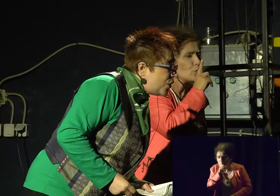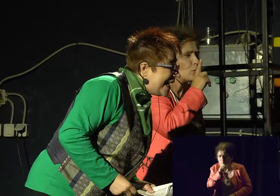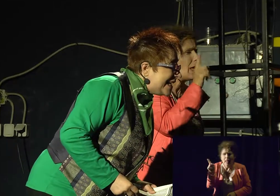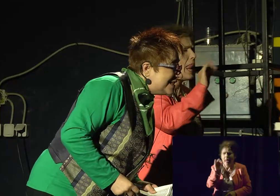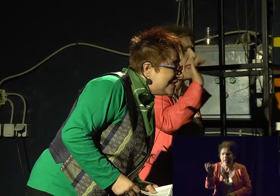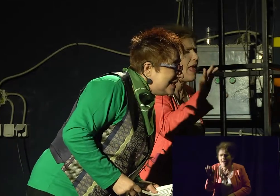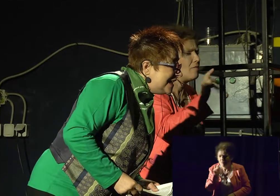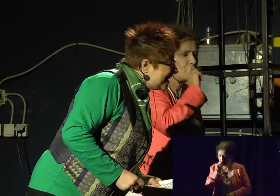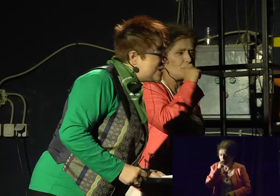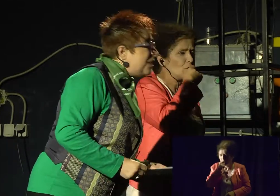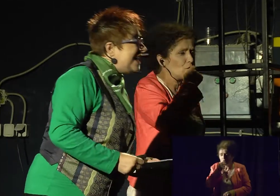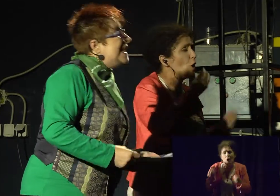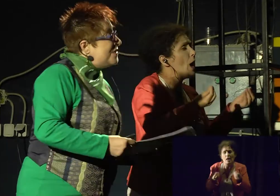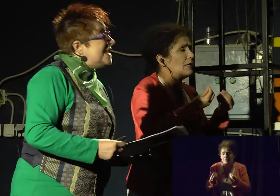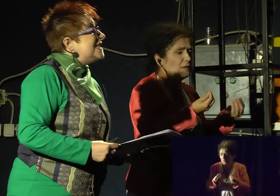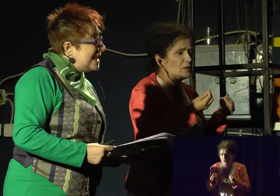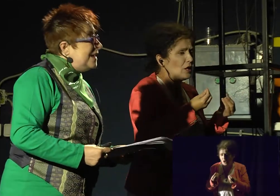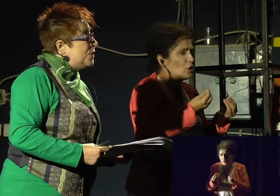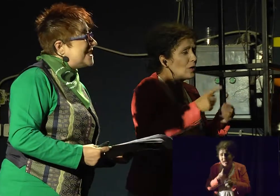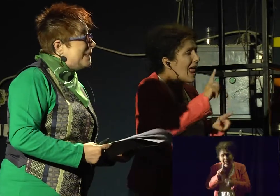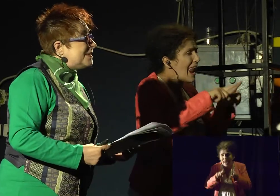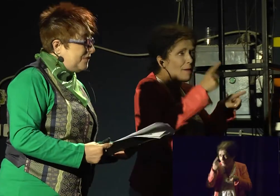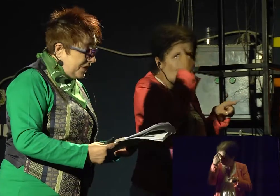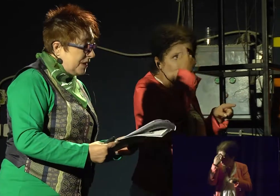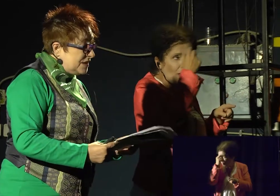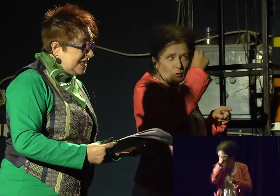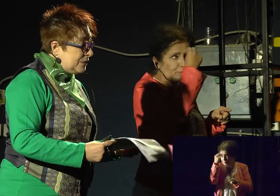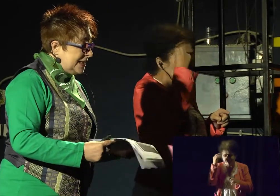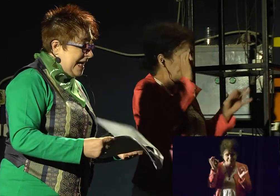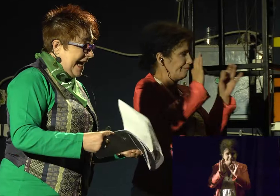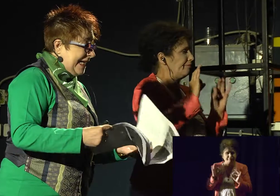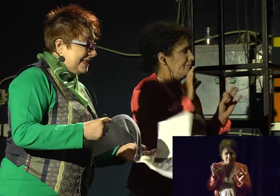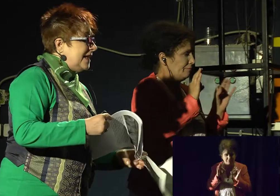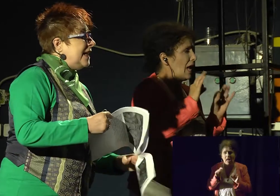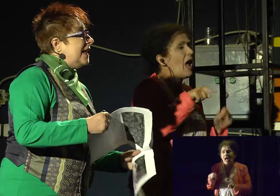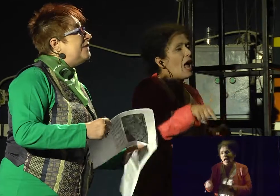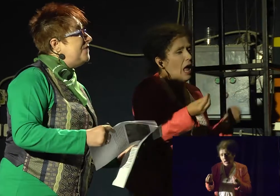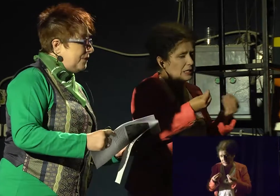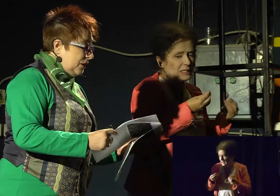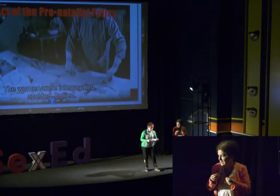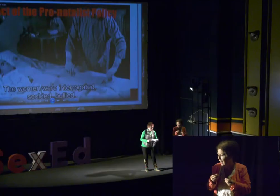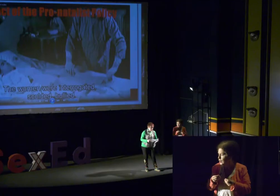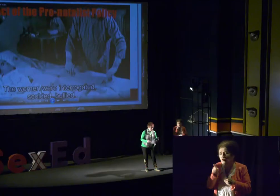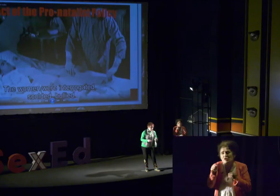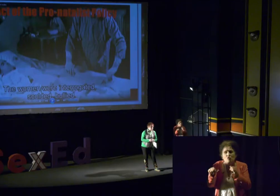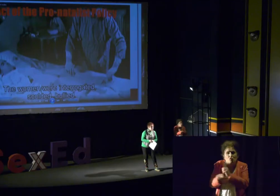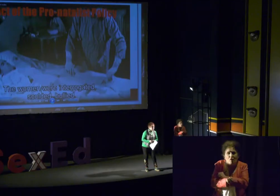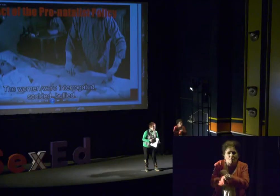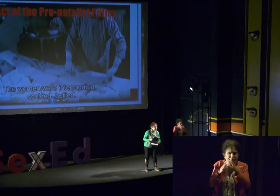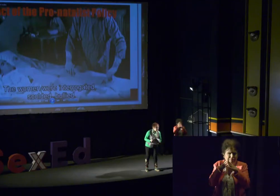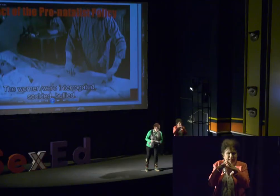your forehead. And that's why this was kept a very good secret, and a very good